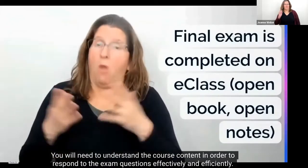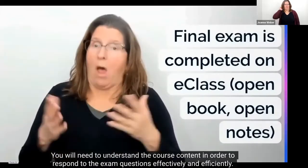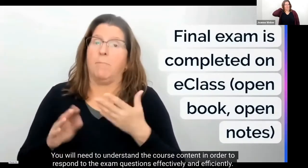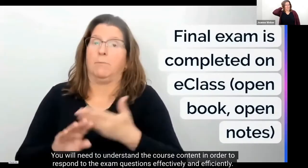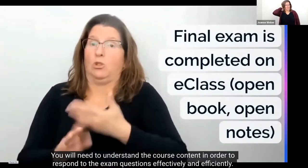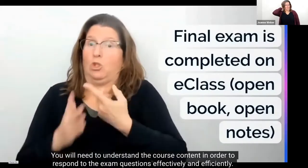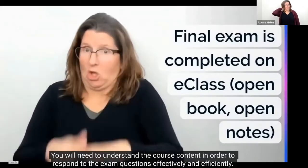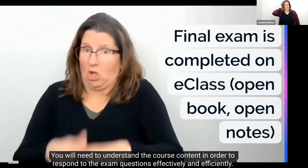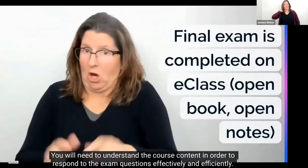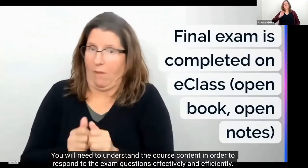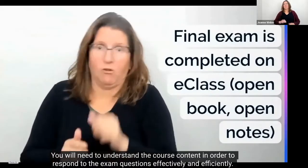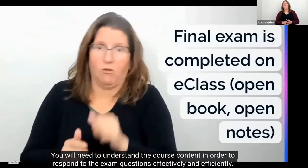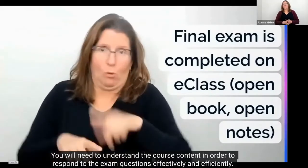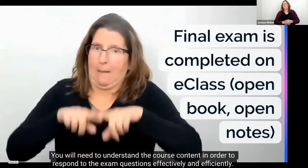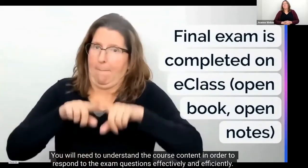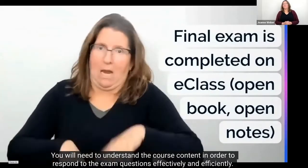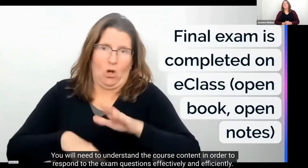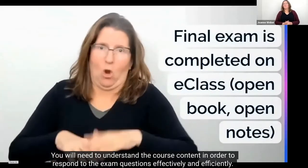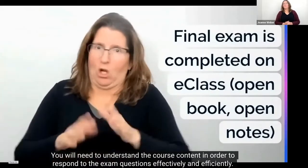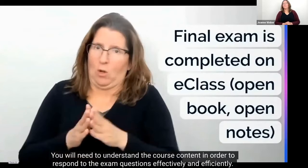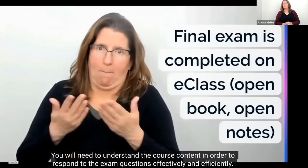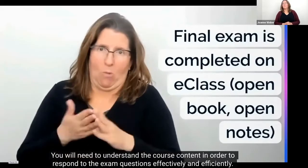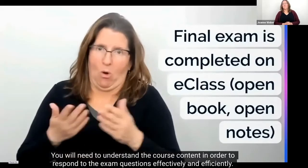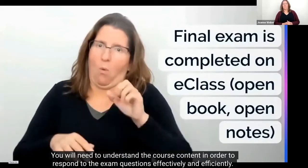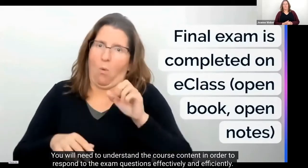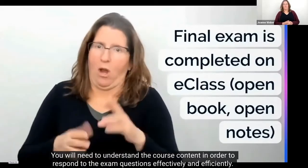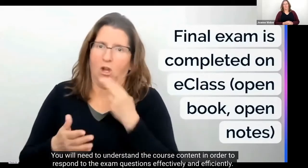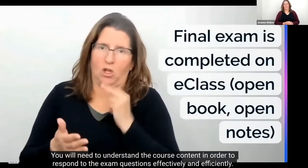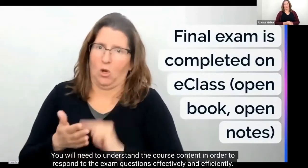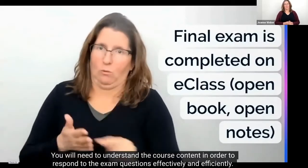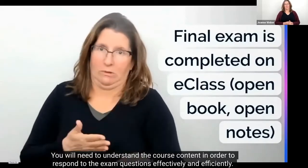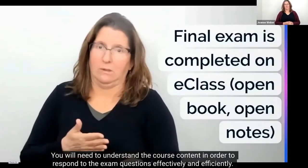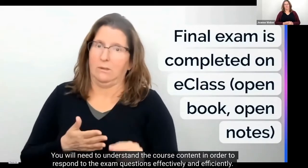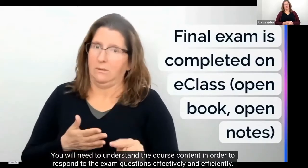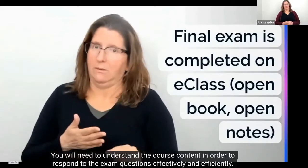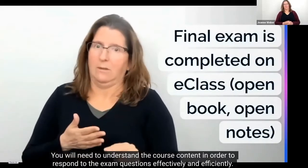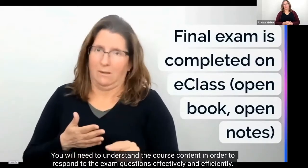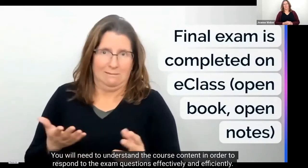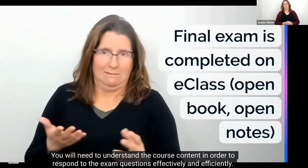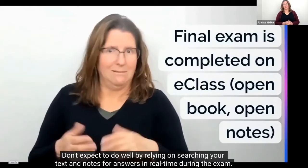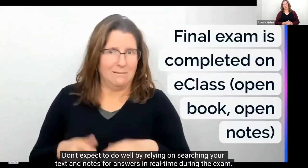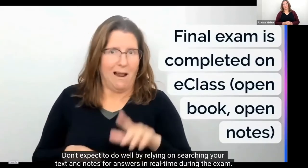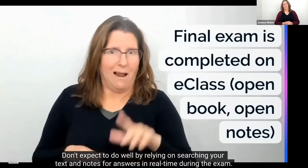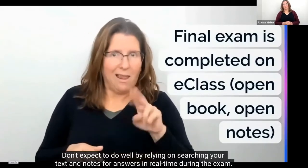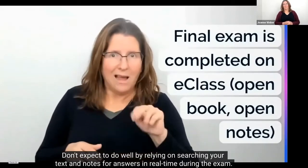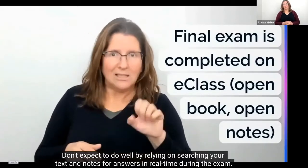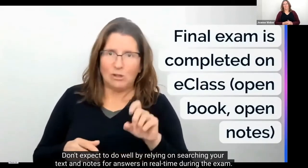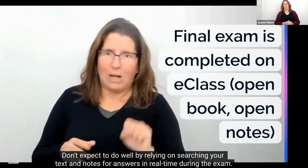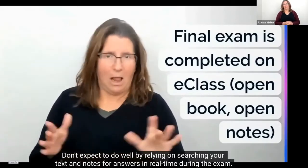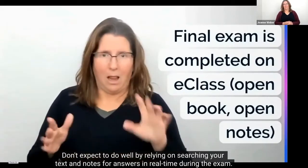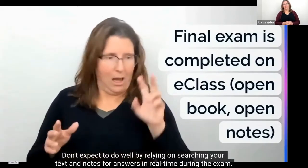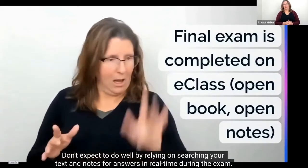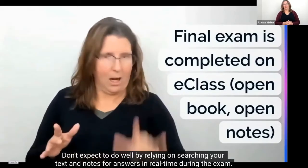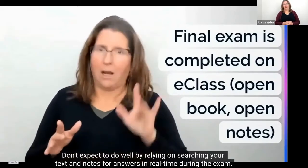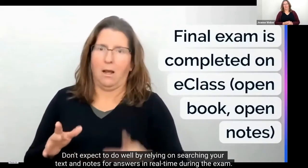understand the course content in order to respond to the exam questions effectively and efficiently. Don't expect to do well by relying